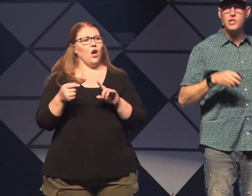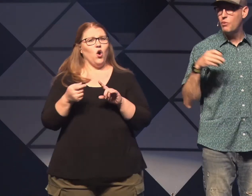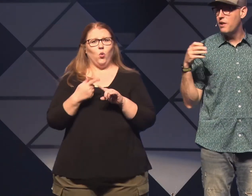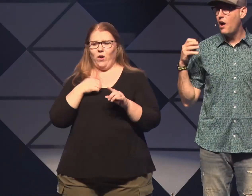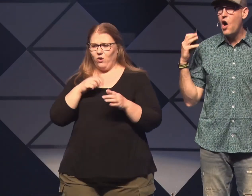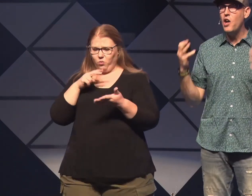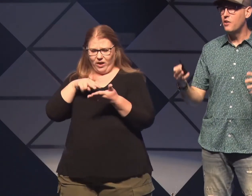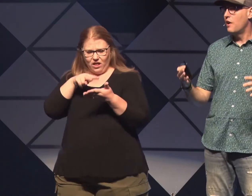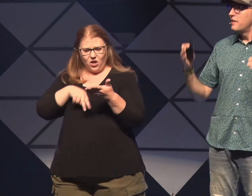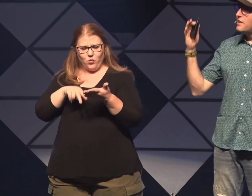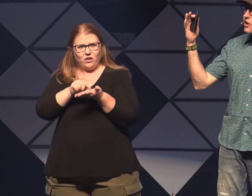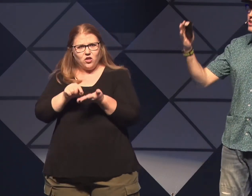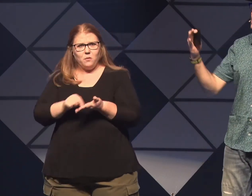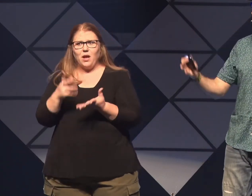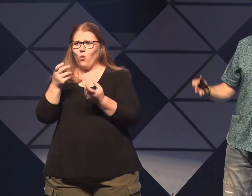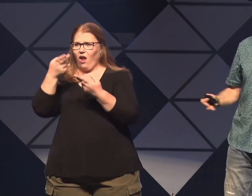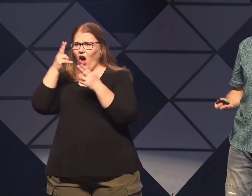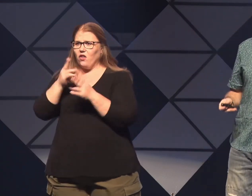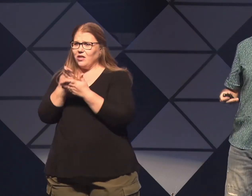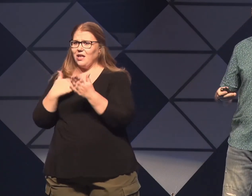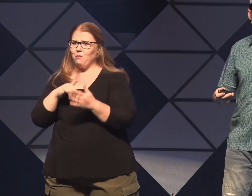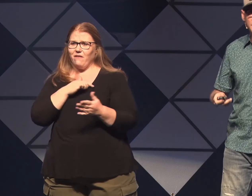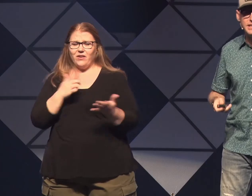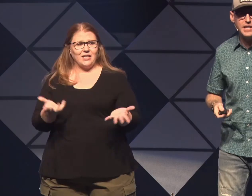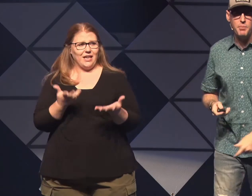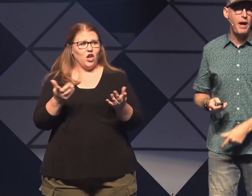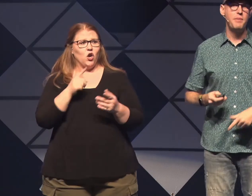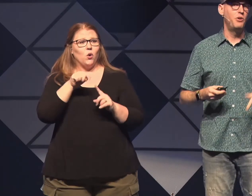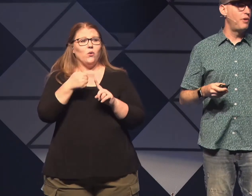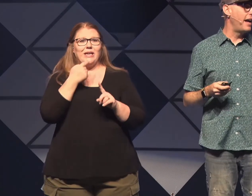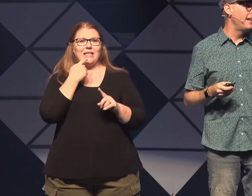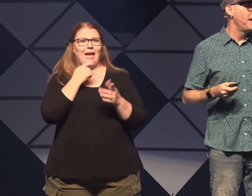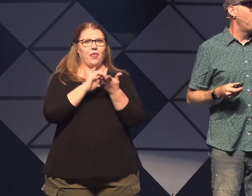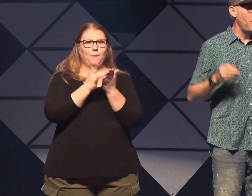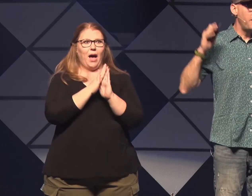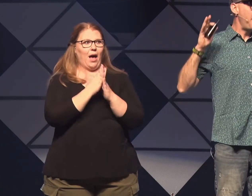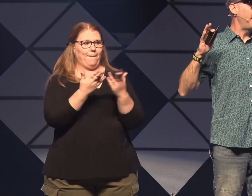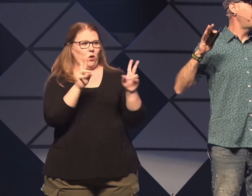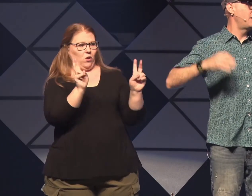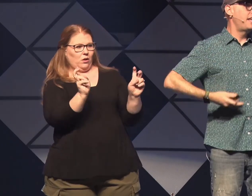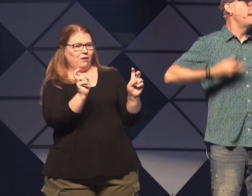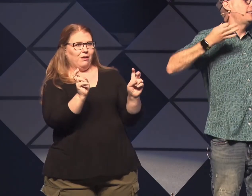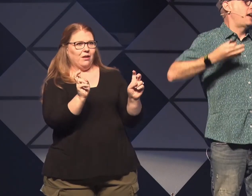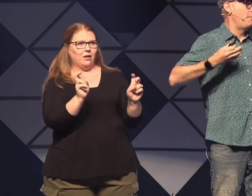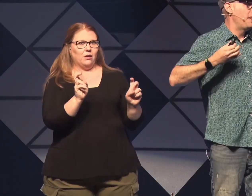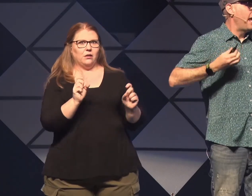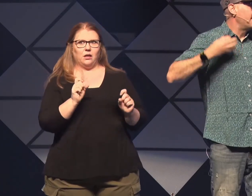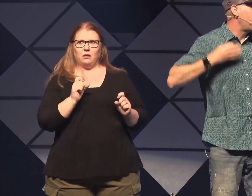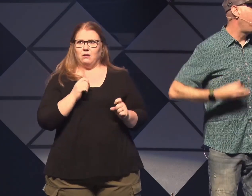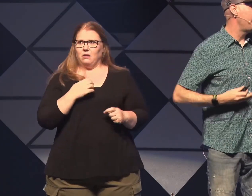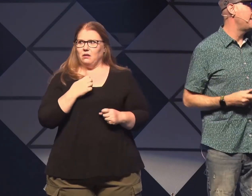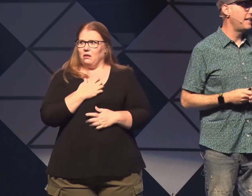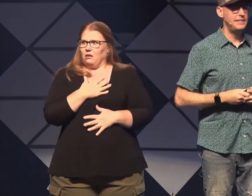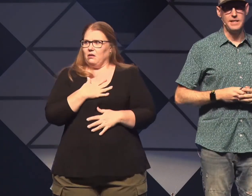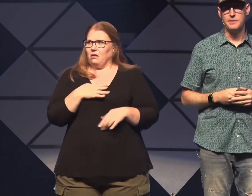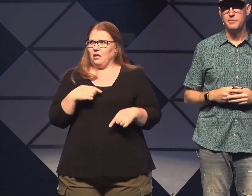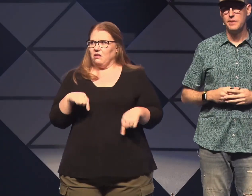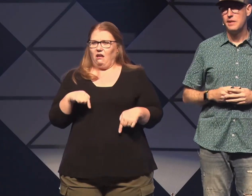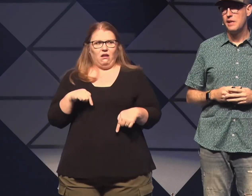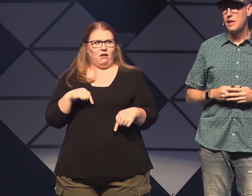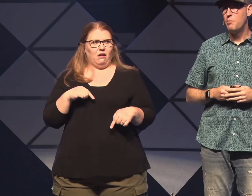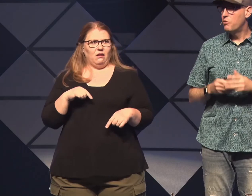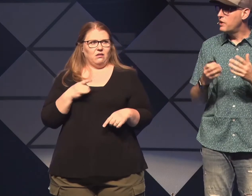scriptures, I just want to honor that there are some of us in the room that as soon as we say the Bible, right, we automatically tense up. Anxiety sets